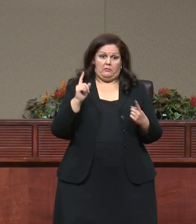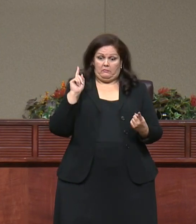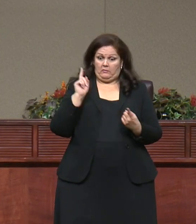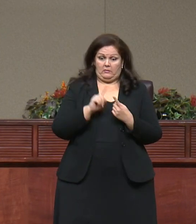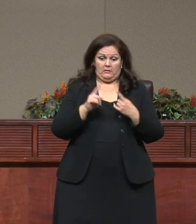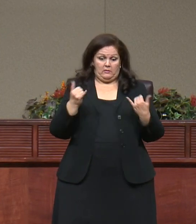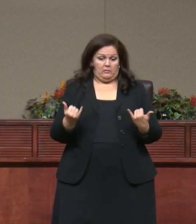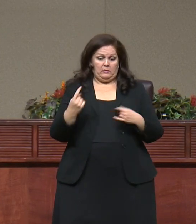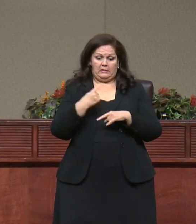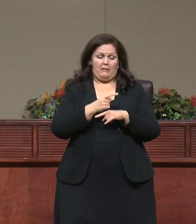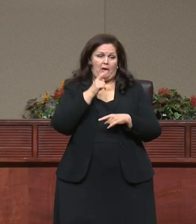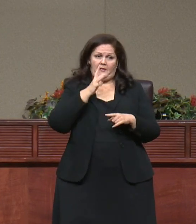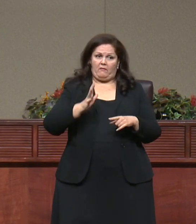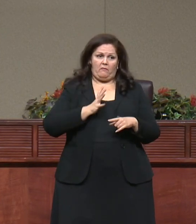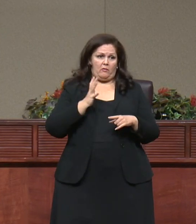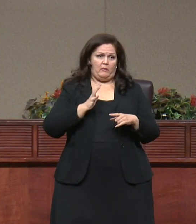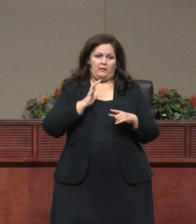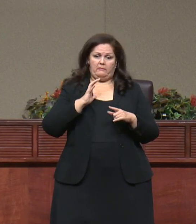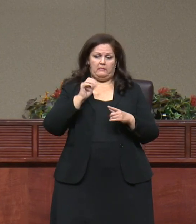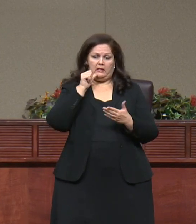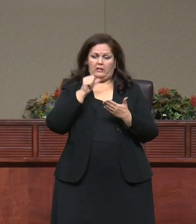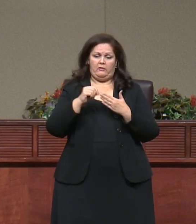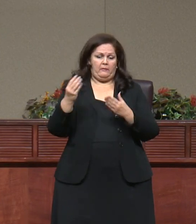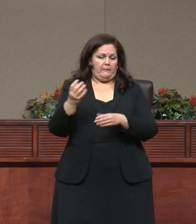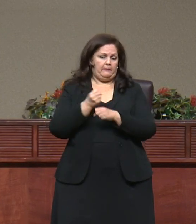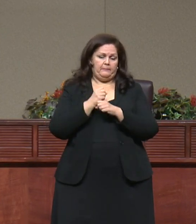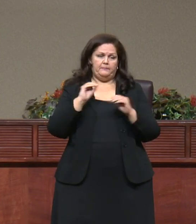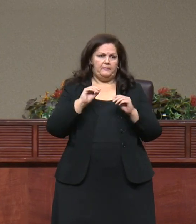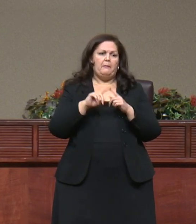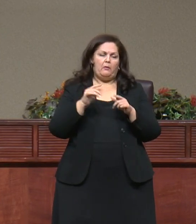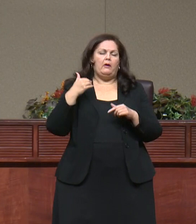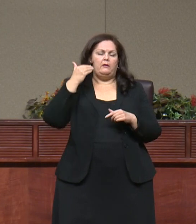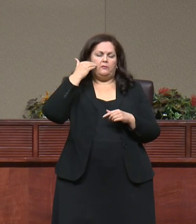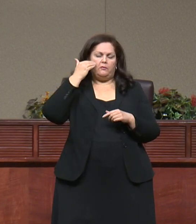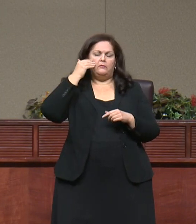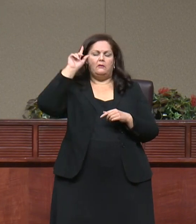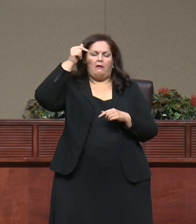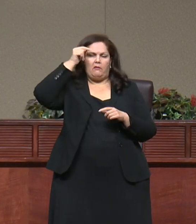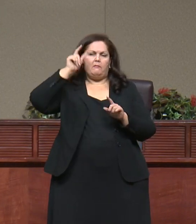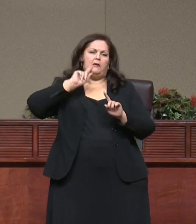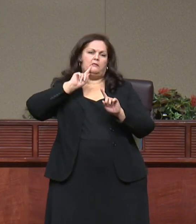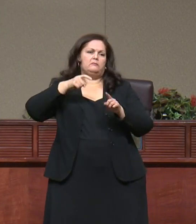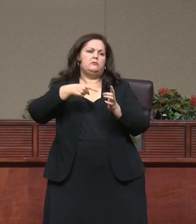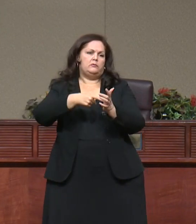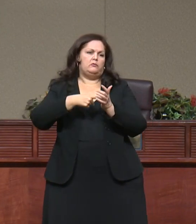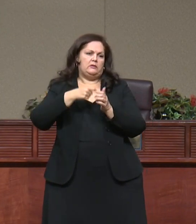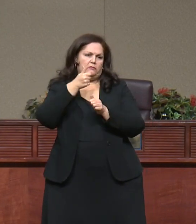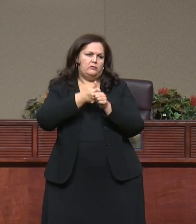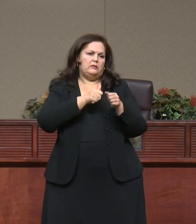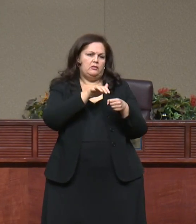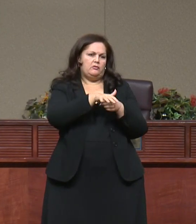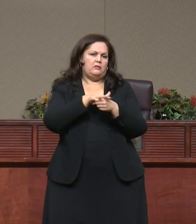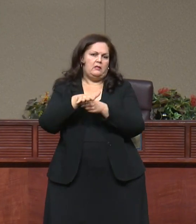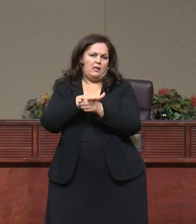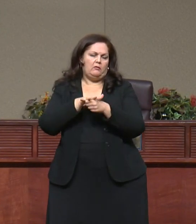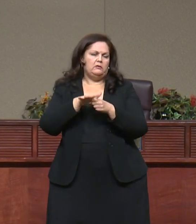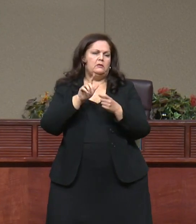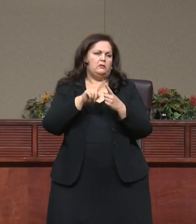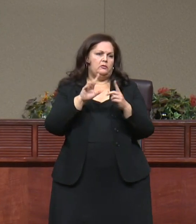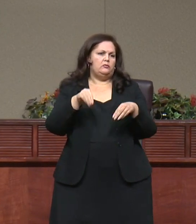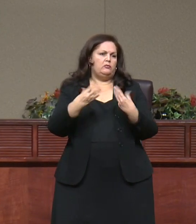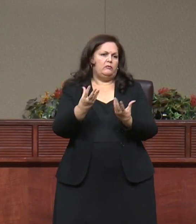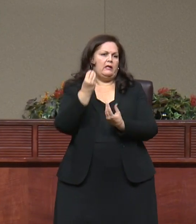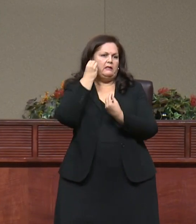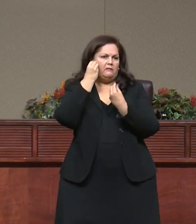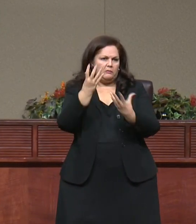formal communication. But we are aware of the governor's request for each of the counties to provide